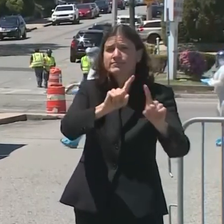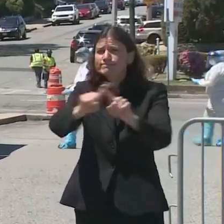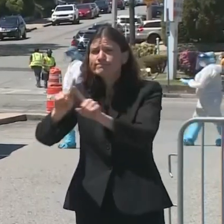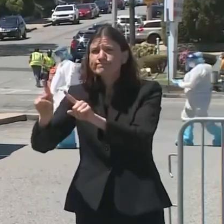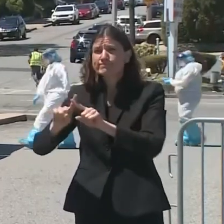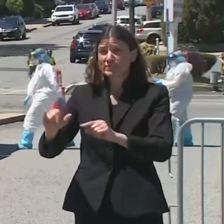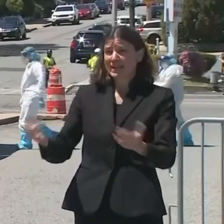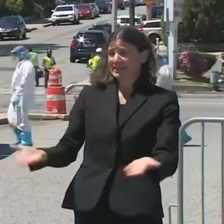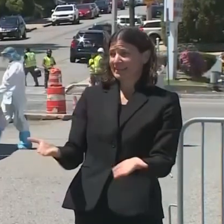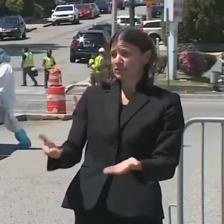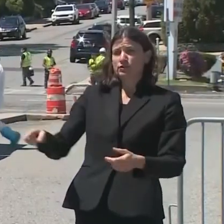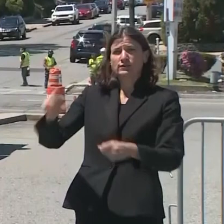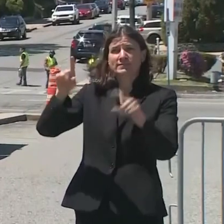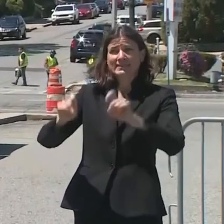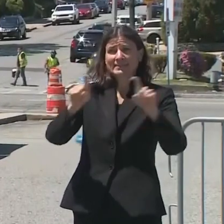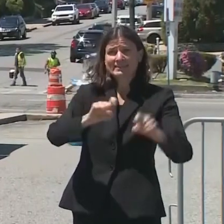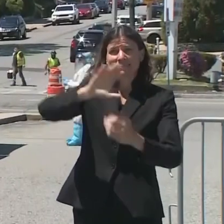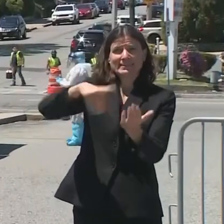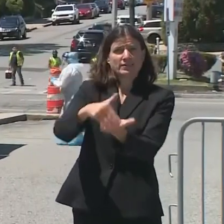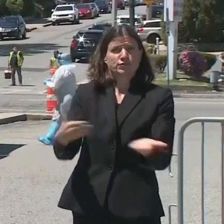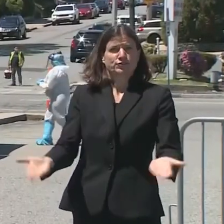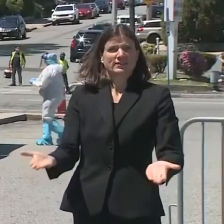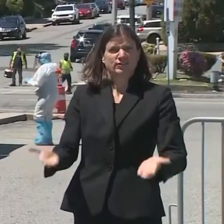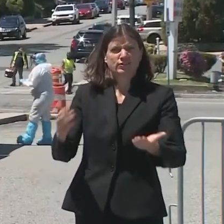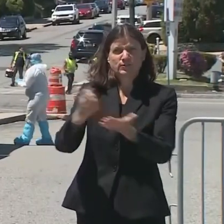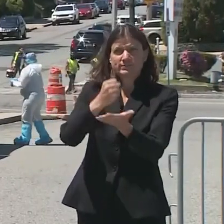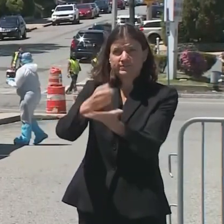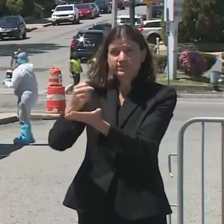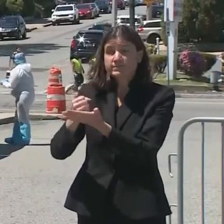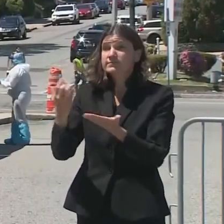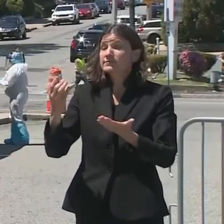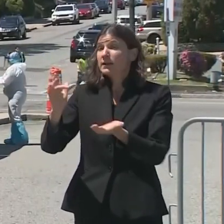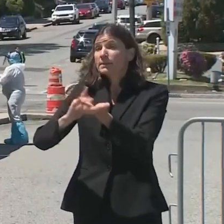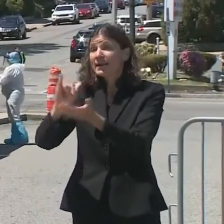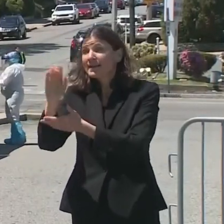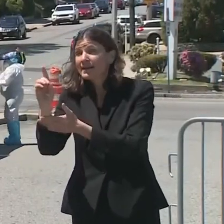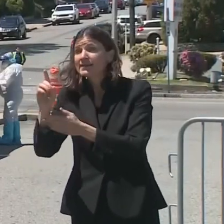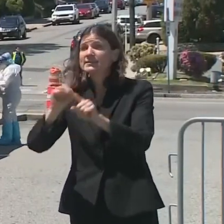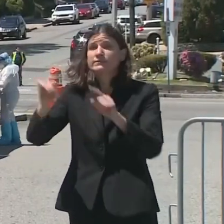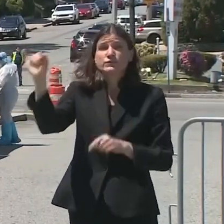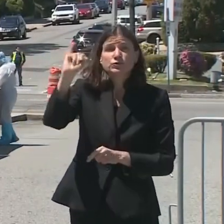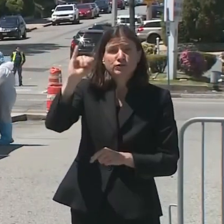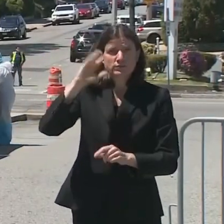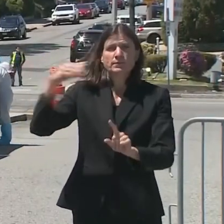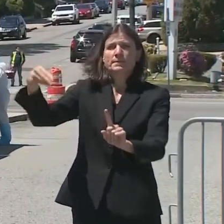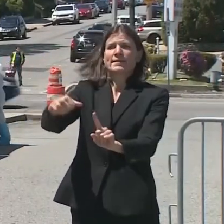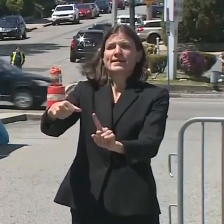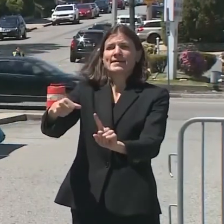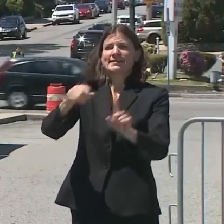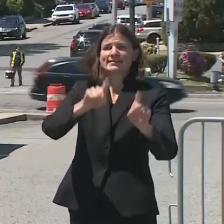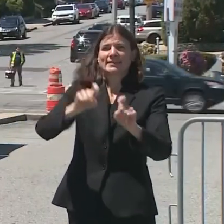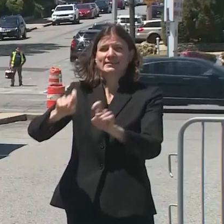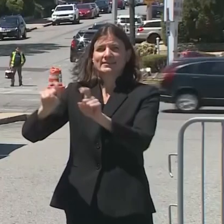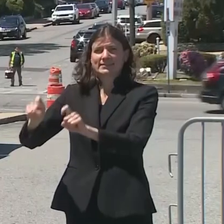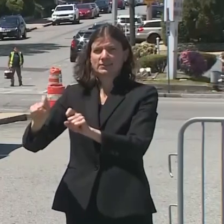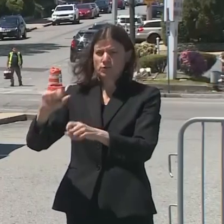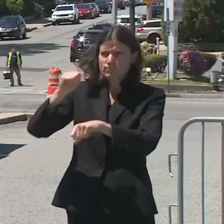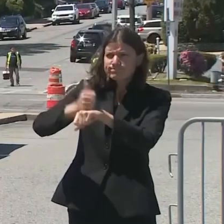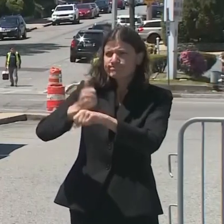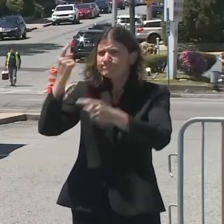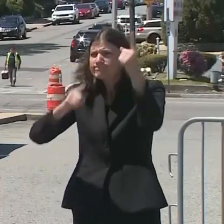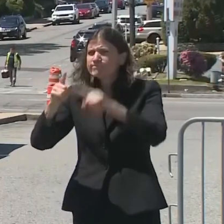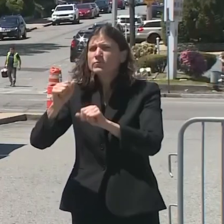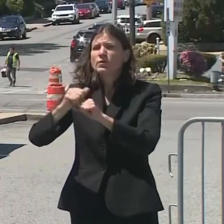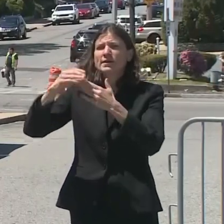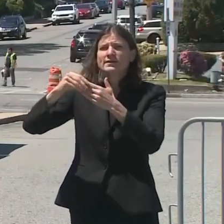the pandemic. We value the role of our community health centers. They are leaders in the fight against COVID-19, and we especially appreciate